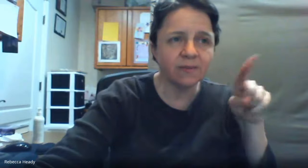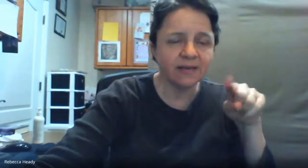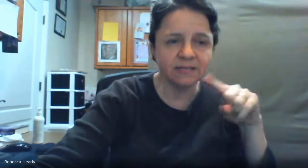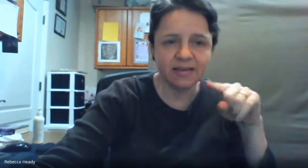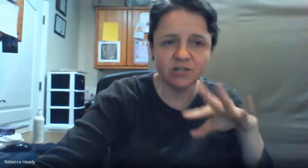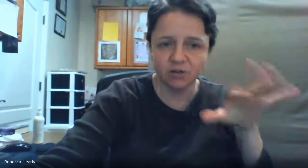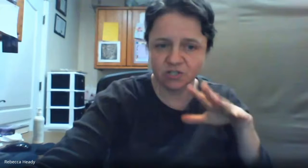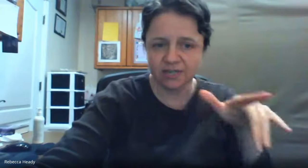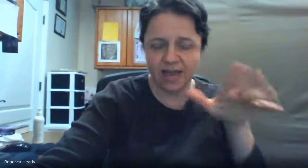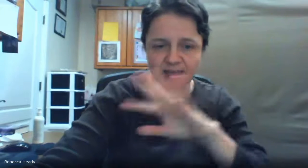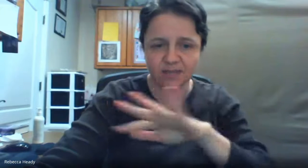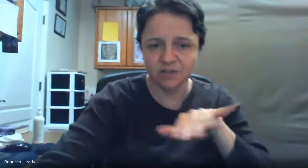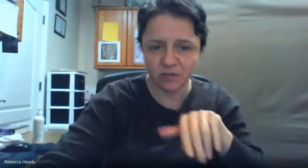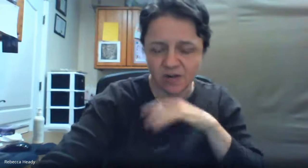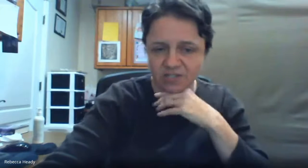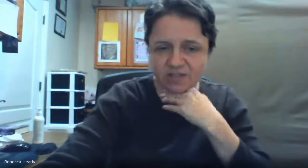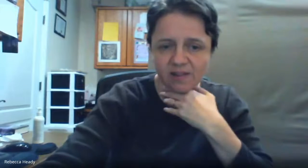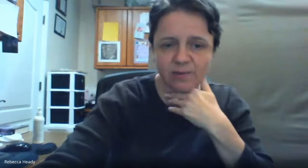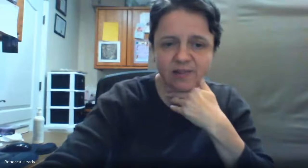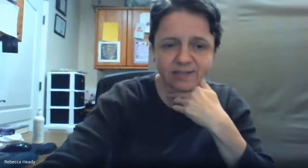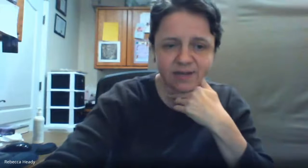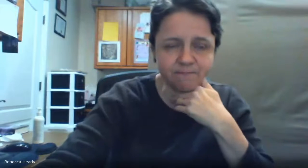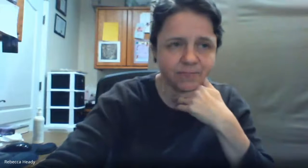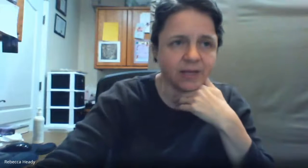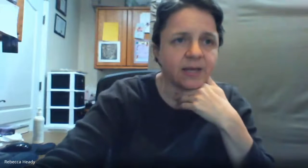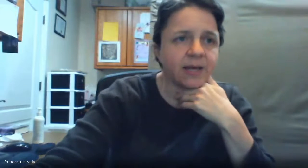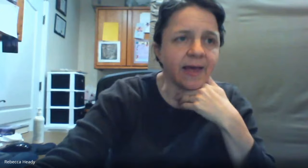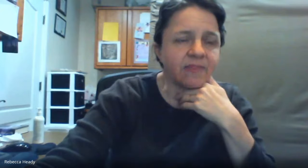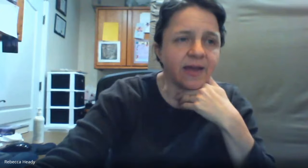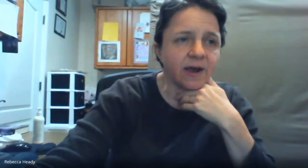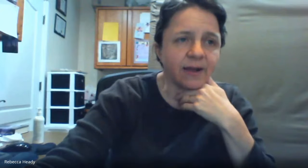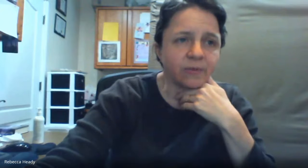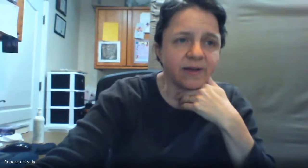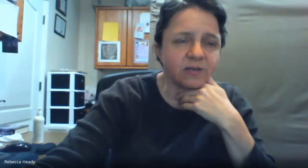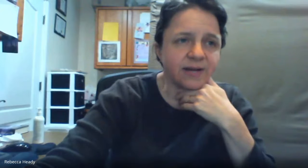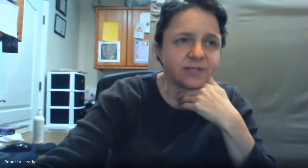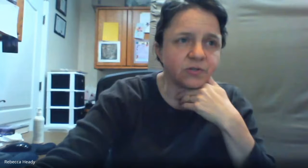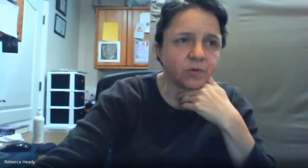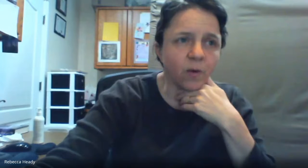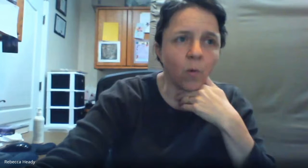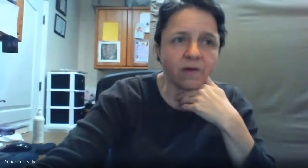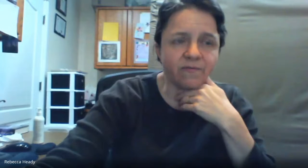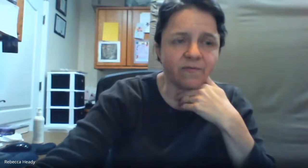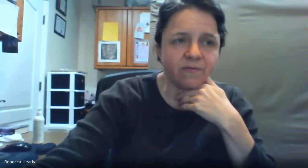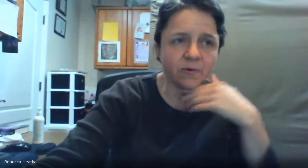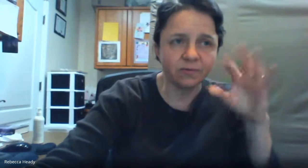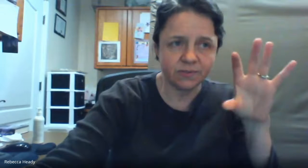like taking turns, just kind of asking each other questions, kind of like we did last time. And then I would like you guys to do like one of